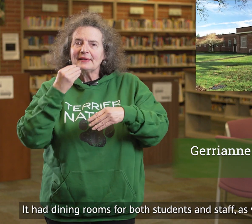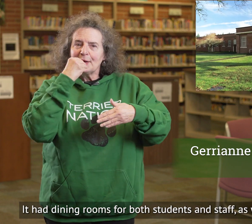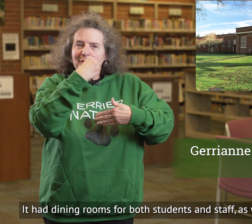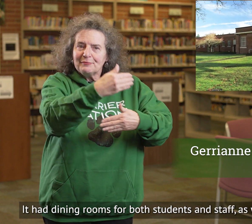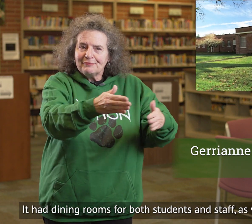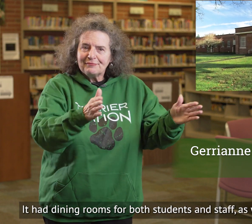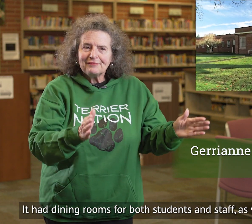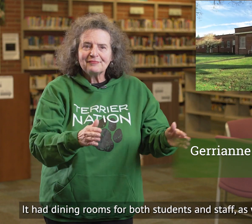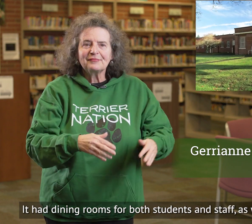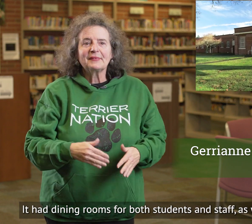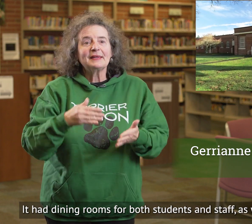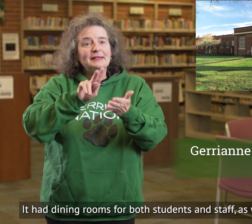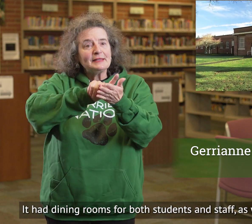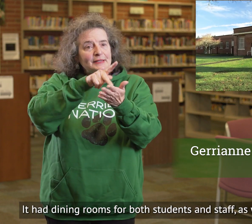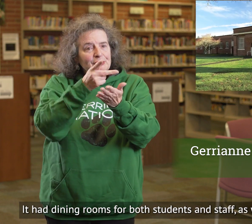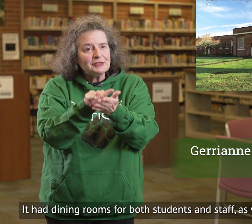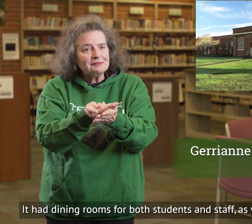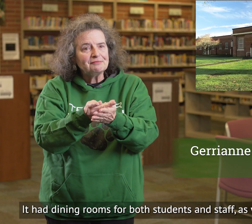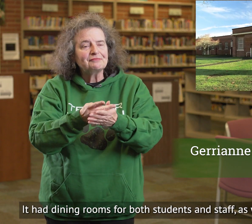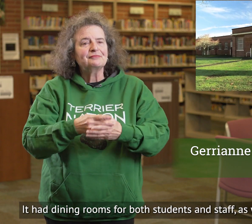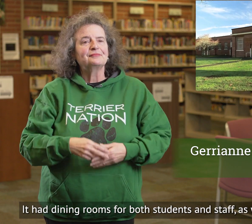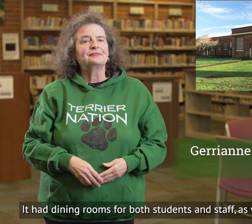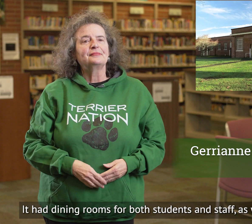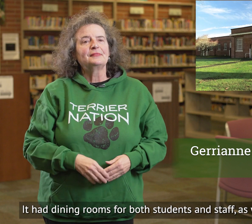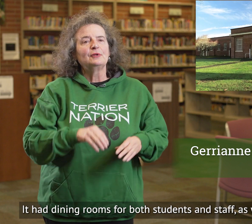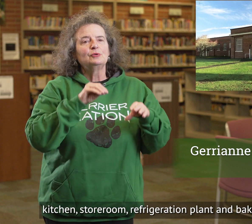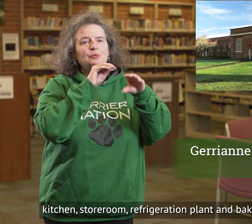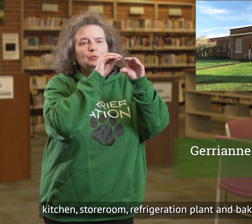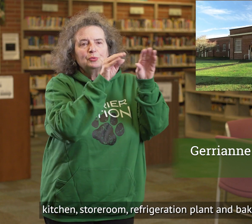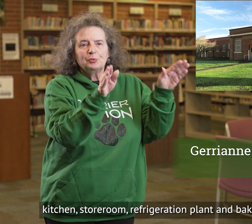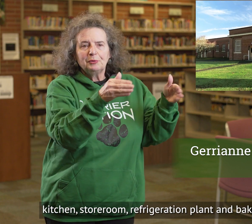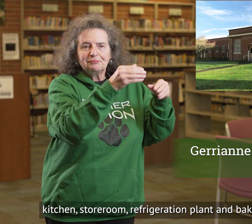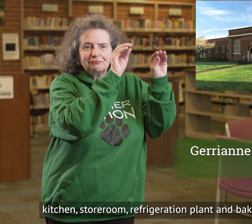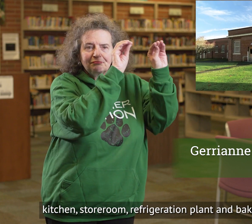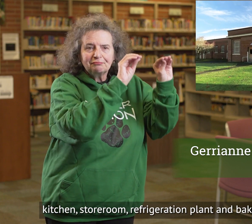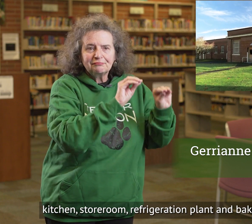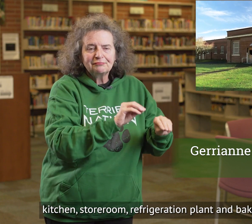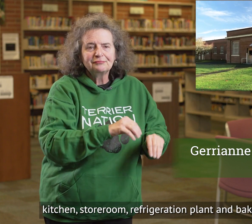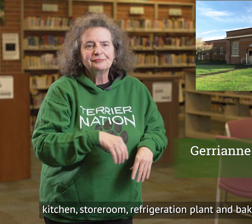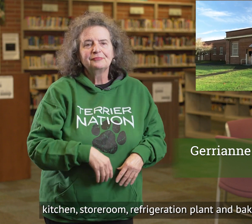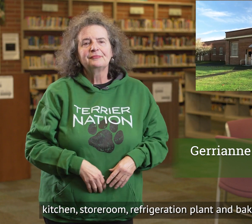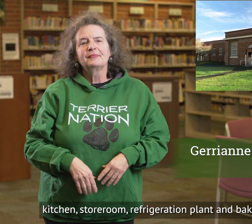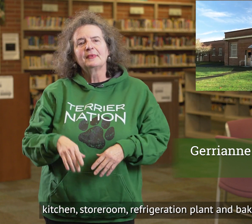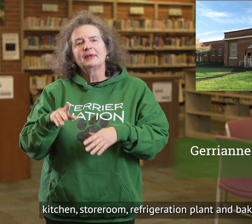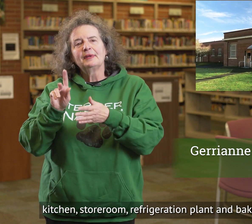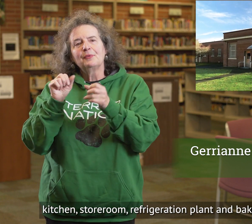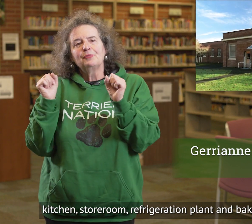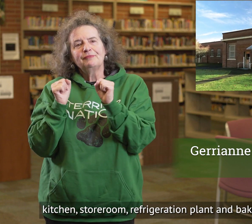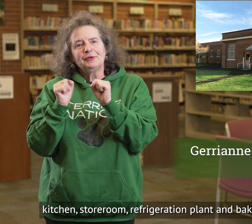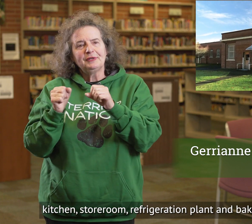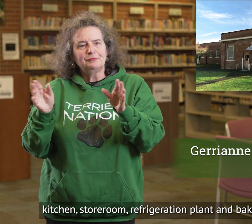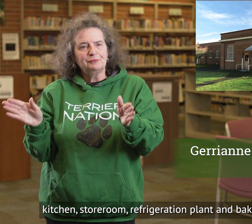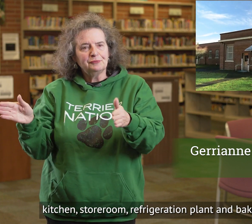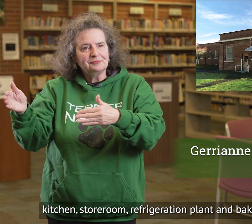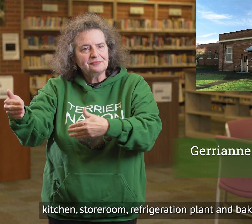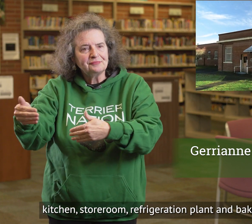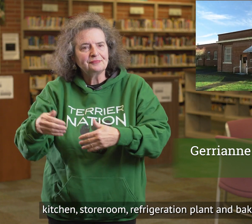both students and staff, as well as a kitchen, storeroom, refrigeration plant, and